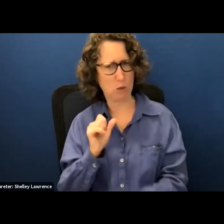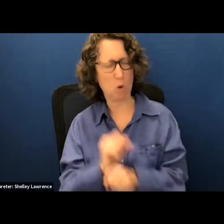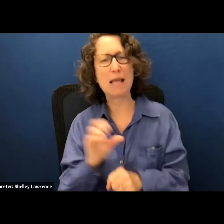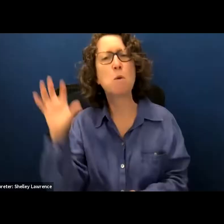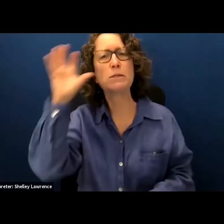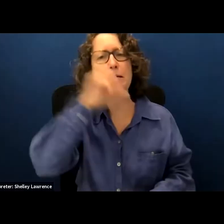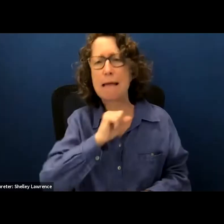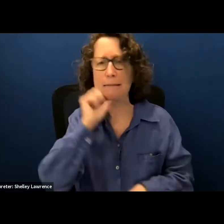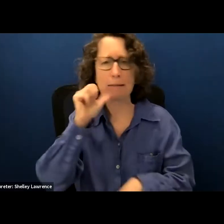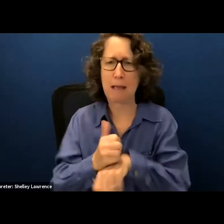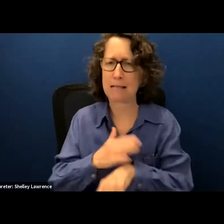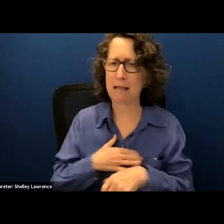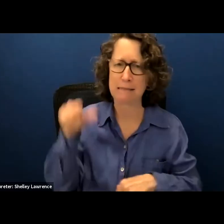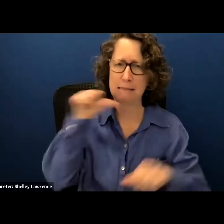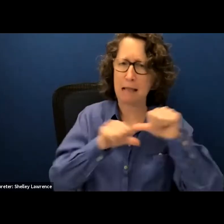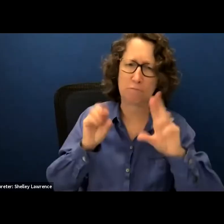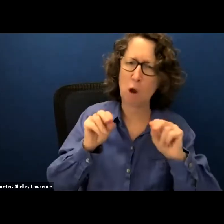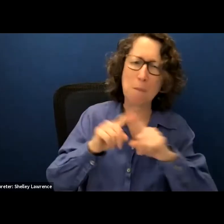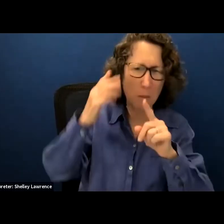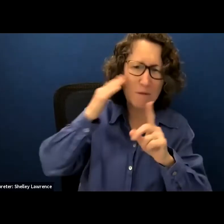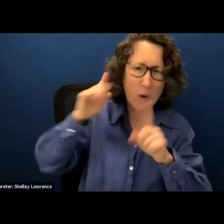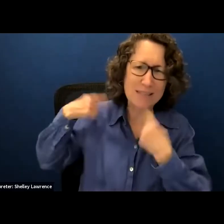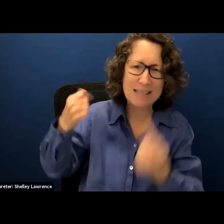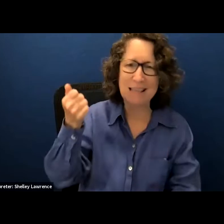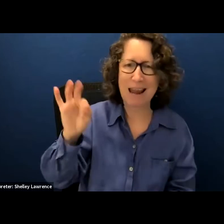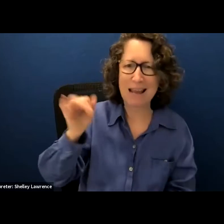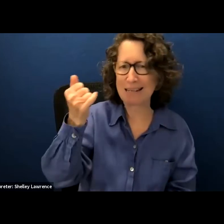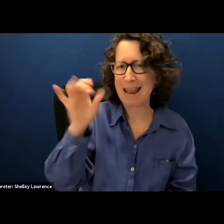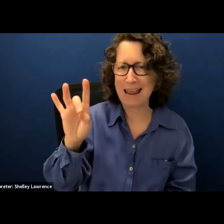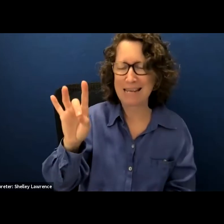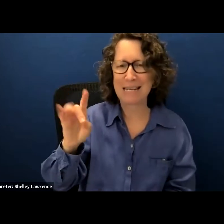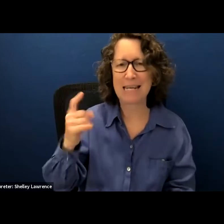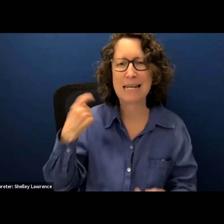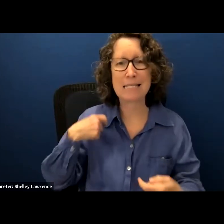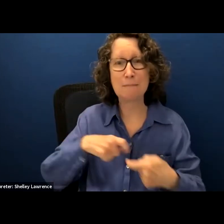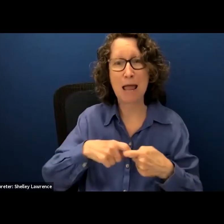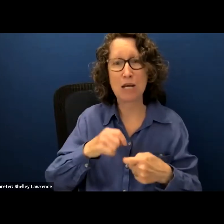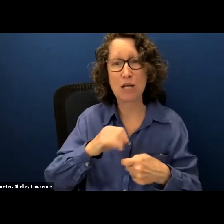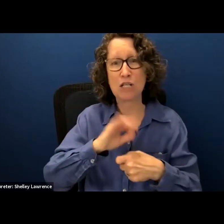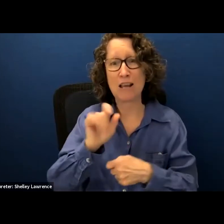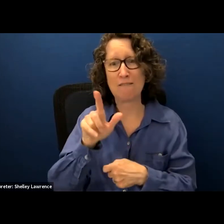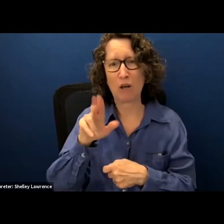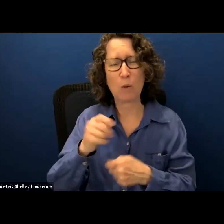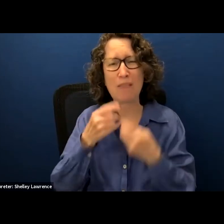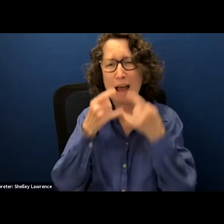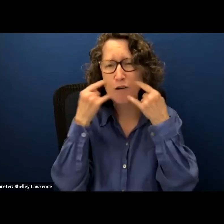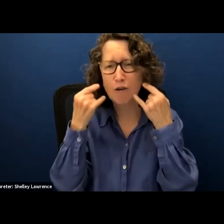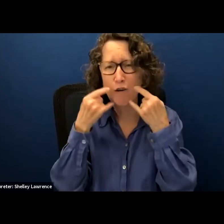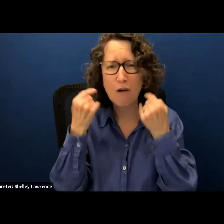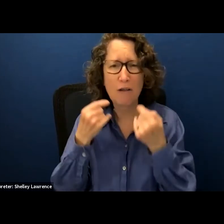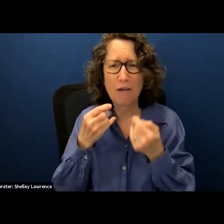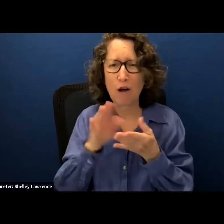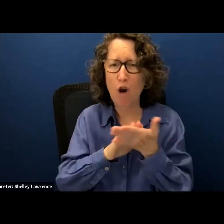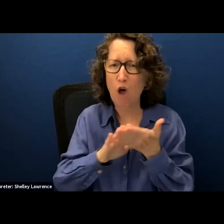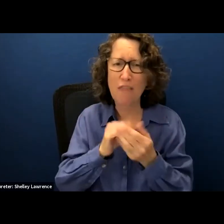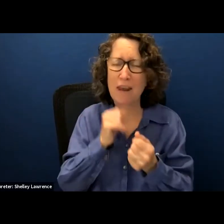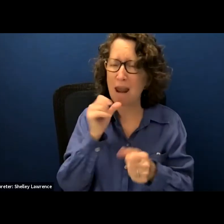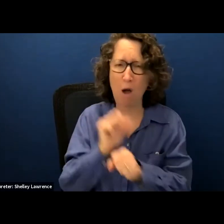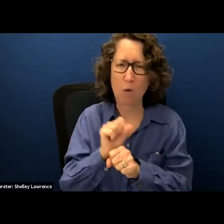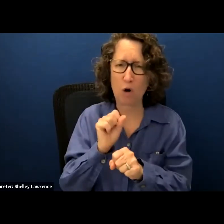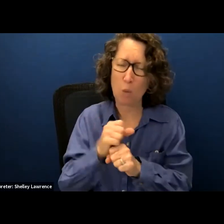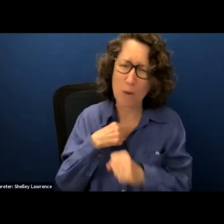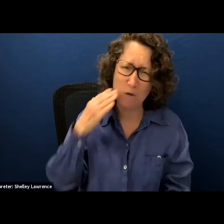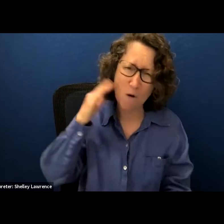upon science. But we've known since the 1918 Spanish flu that cloth masks do not work. For over 100 years, we've known